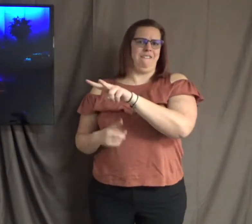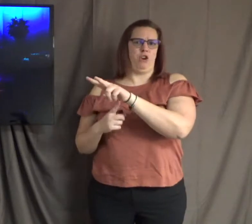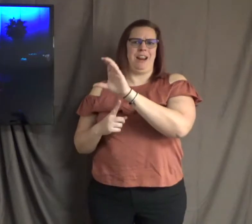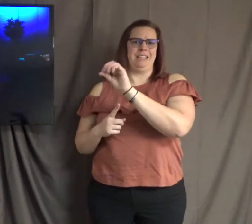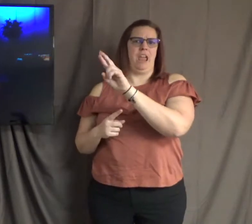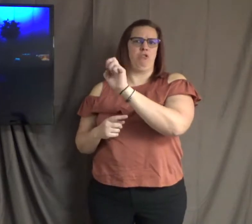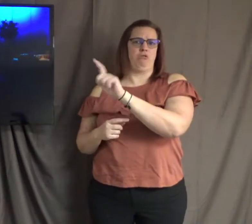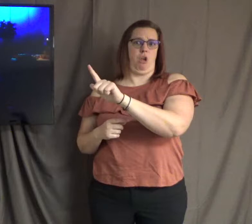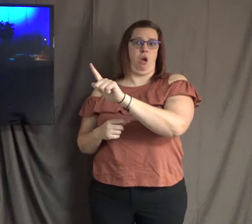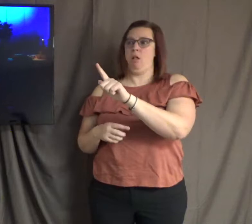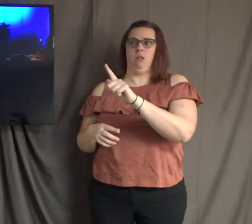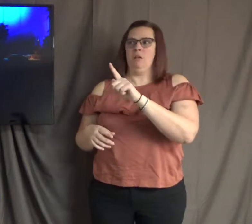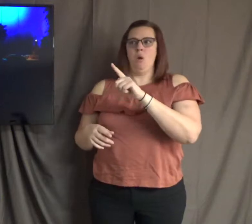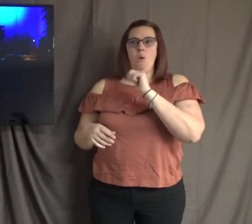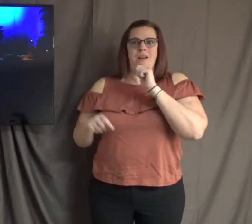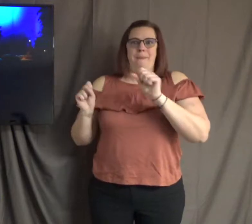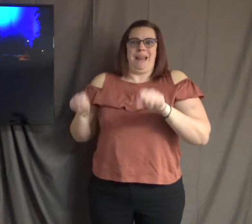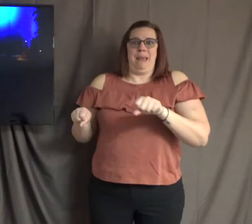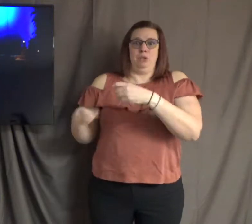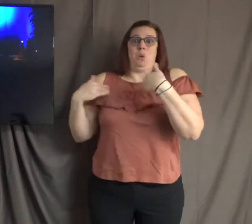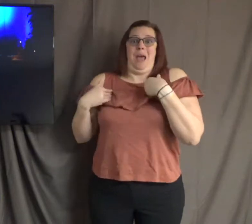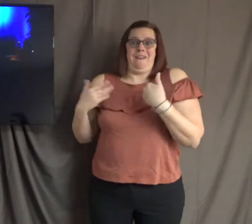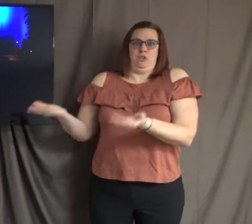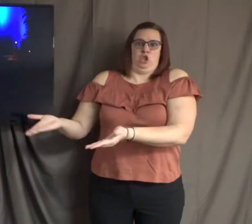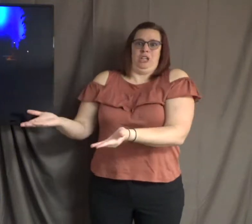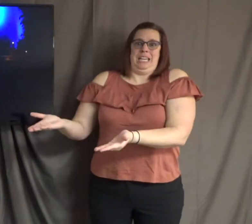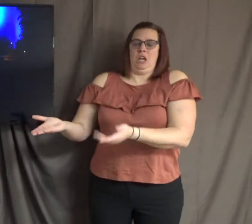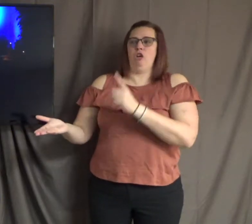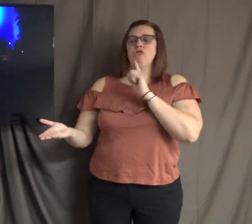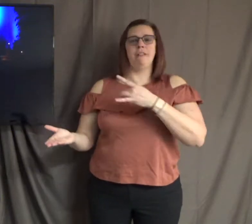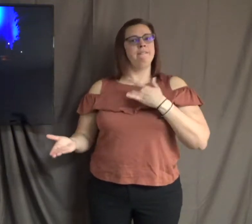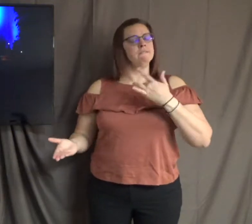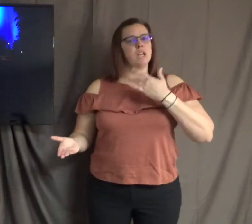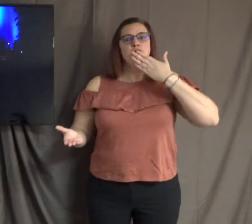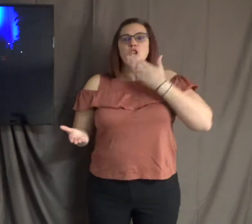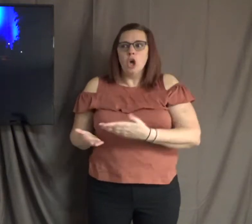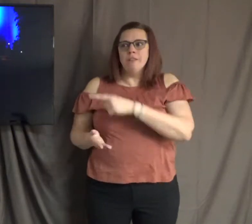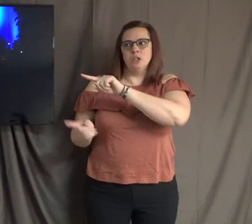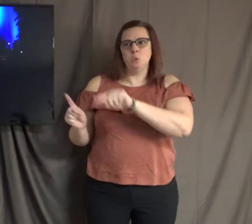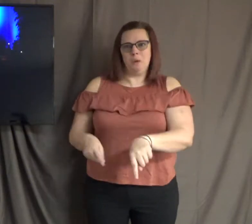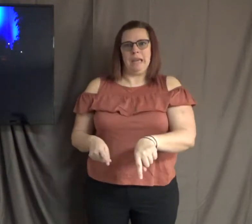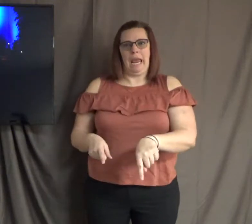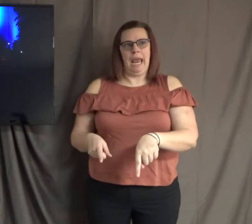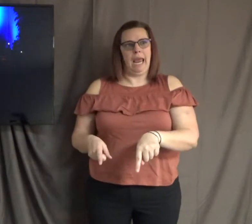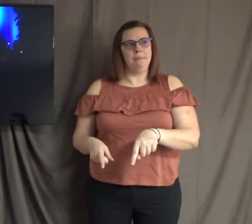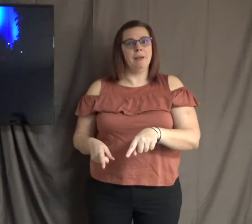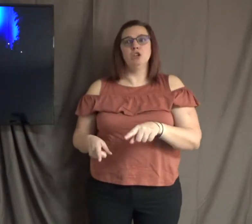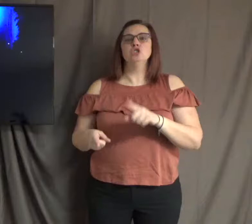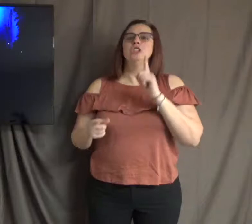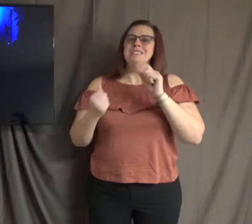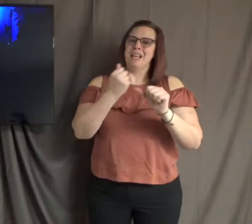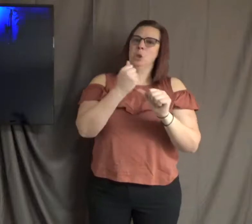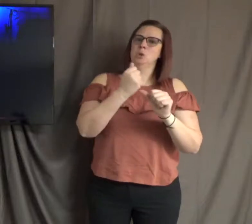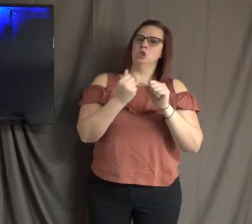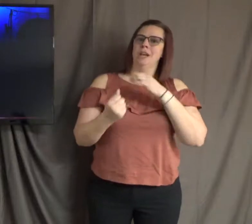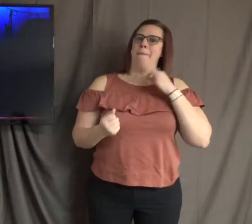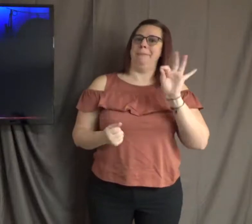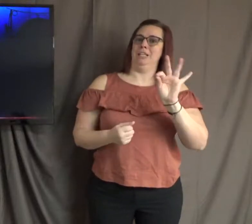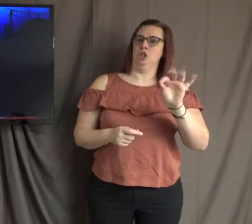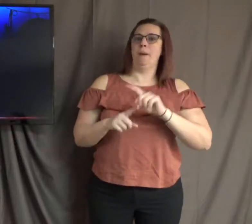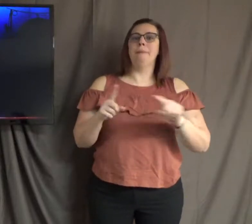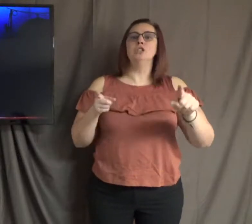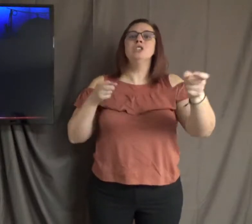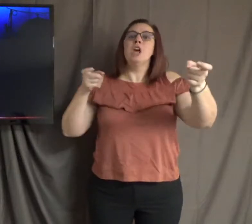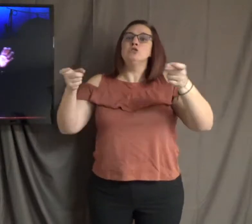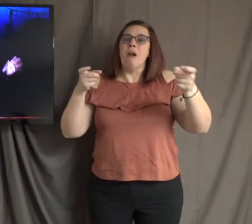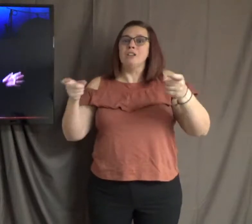able to have her on campus and just feel so good to have her back on stage. She's an associate minister here, but she's also our director of operations.